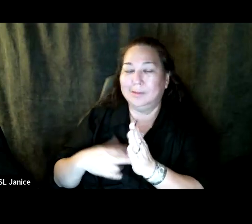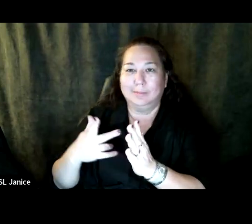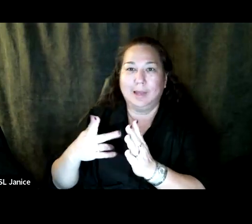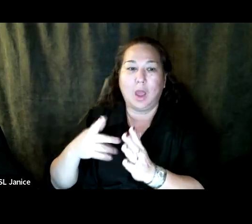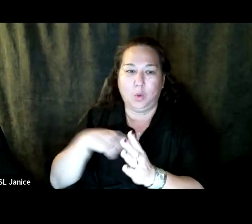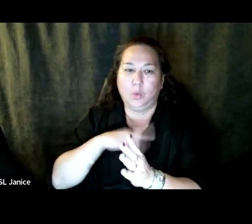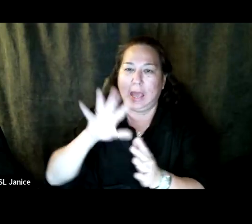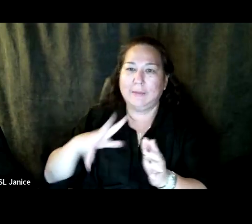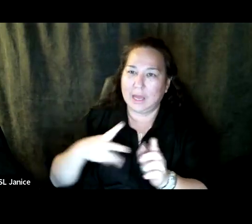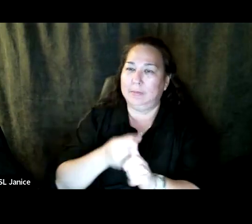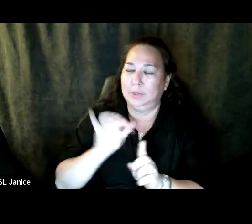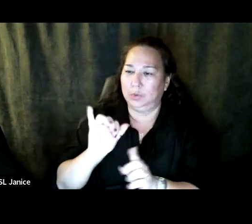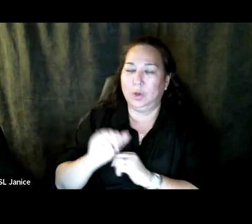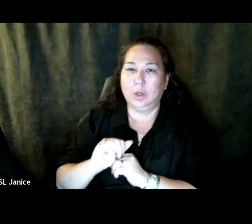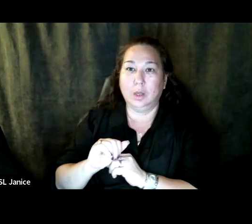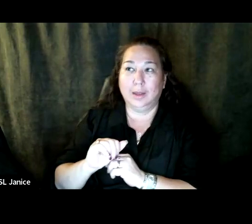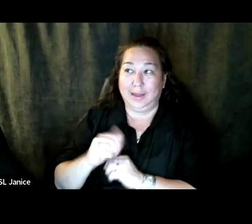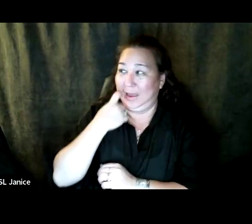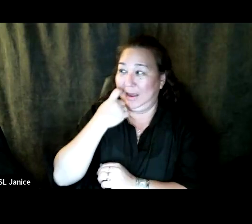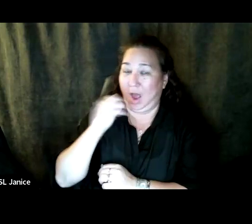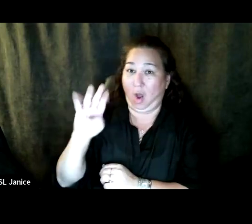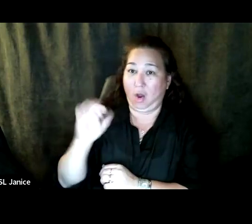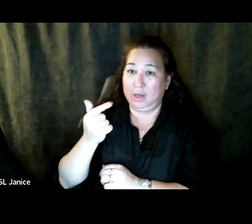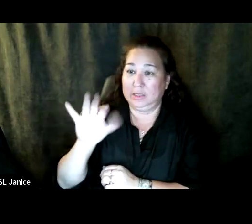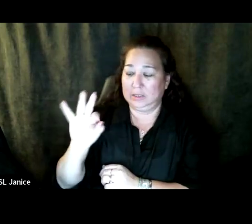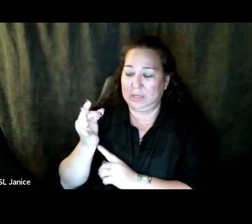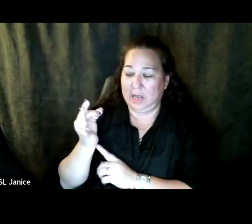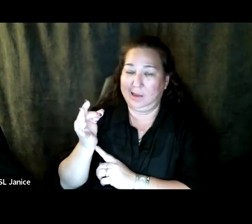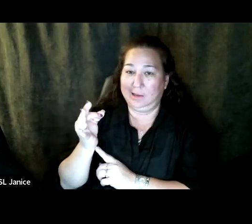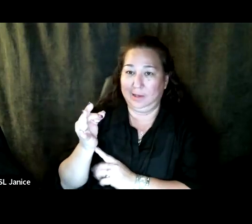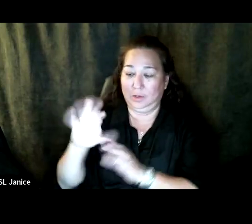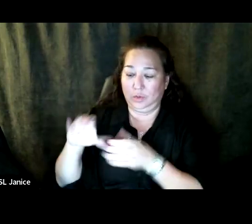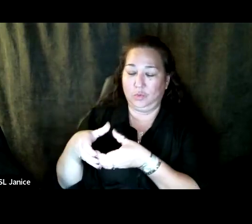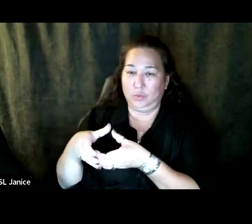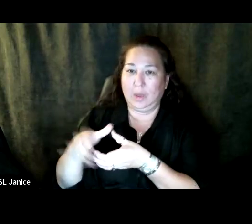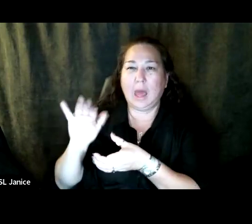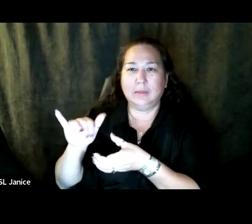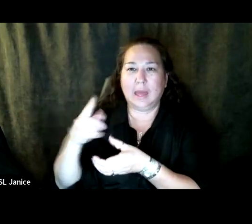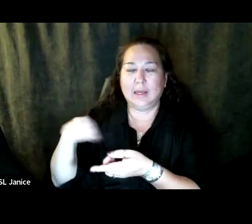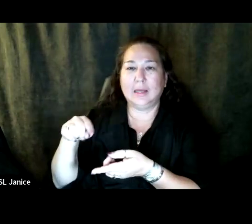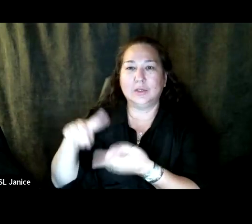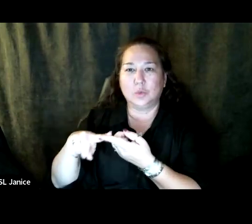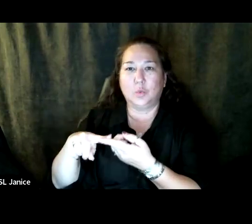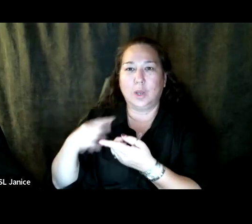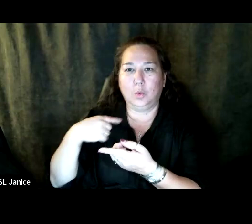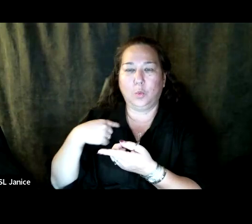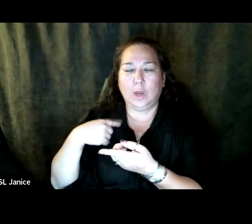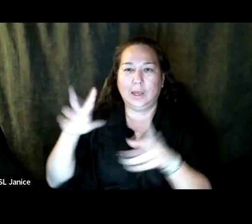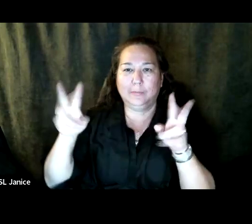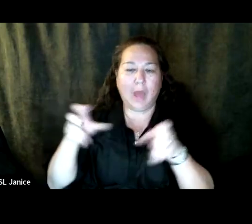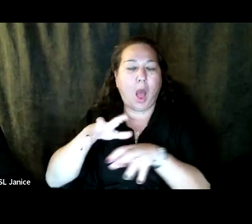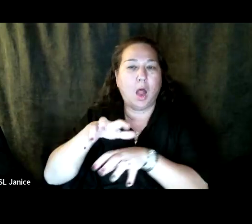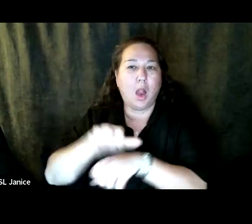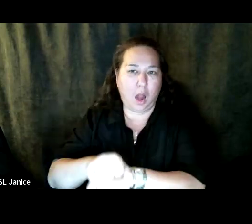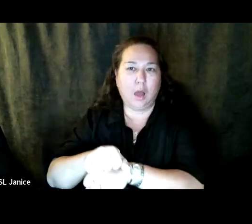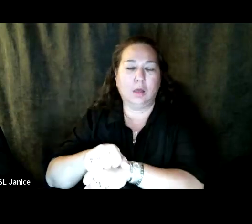student population on August 9th, that that is when we lock the bus routes for what we call the driver's bid.